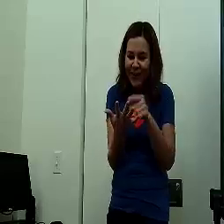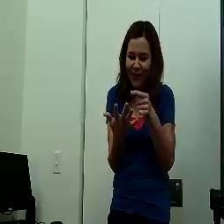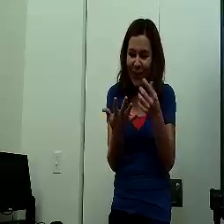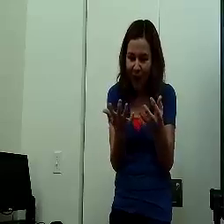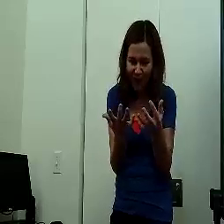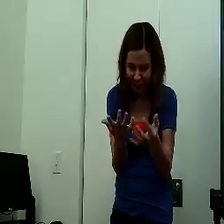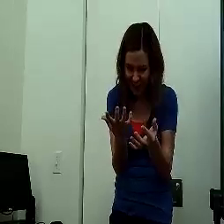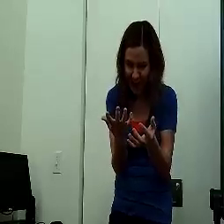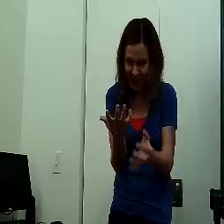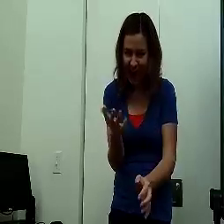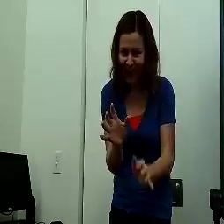You know this, don't you?